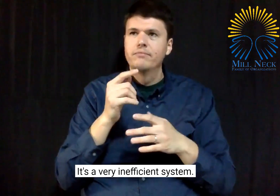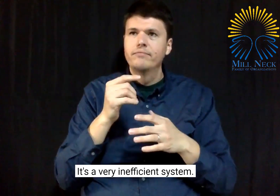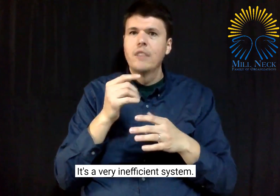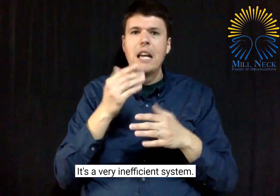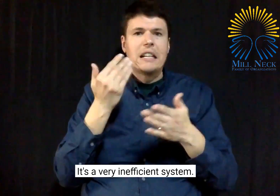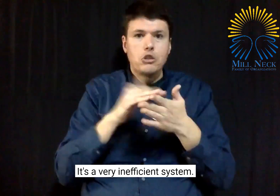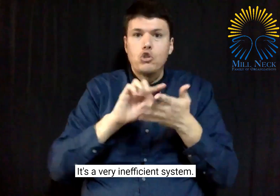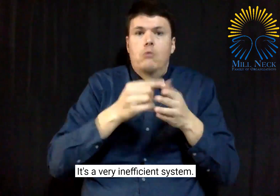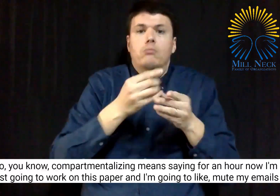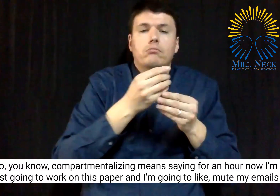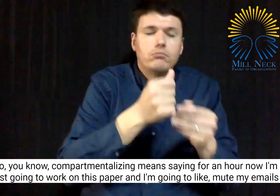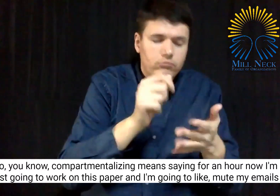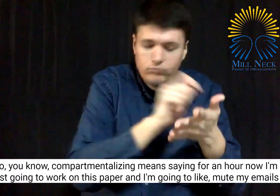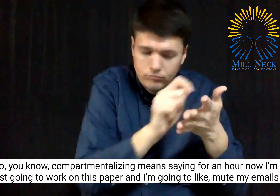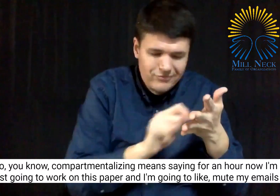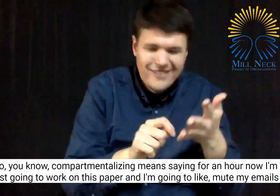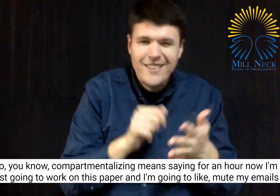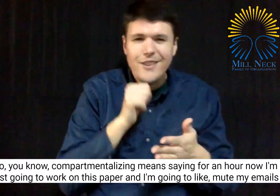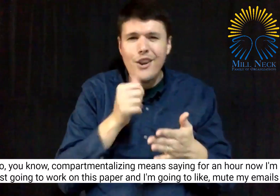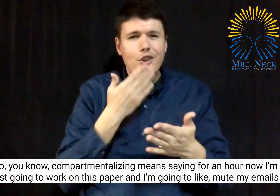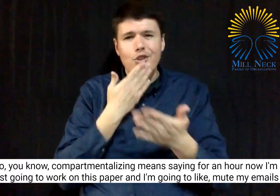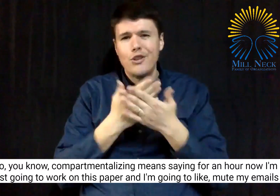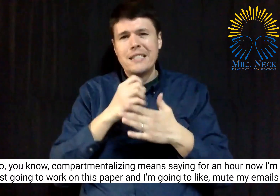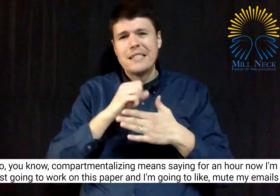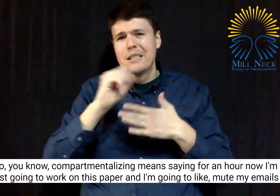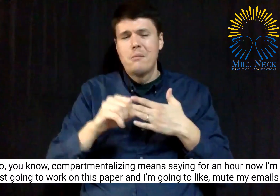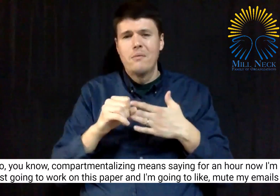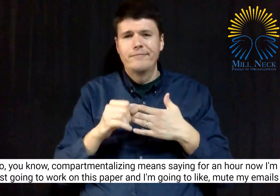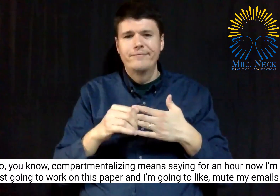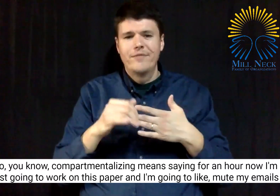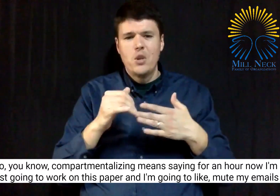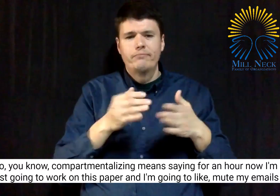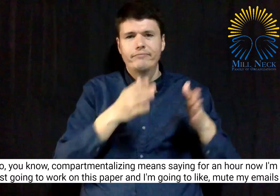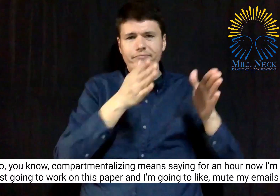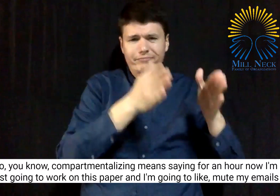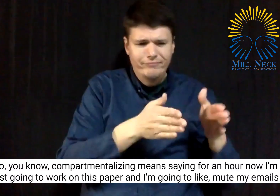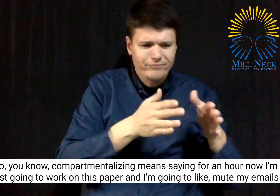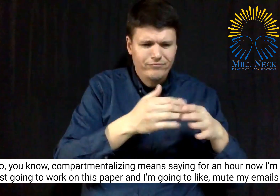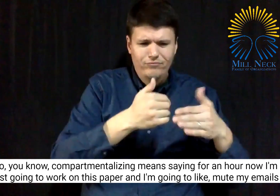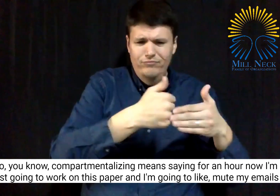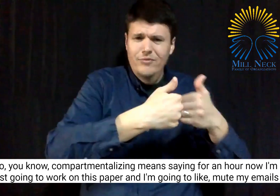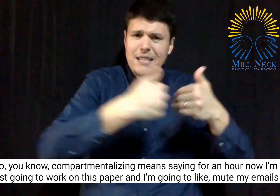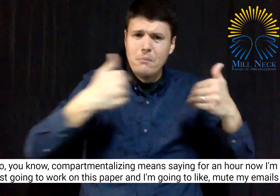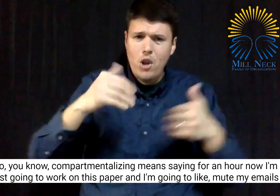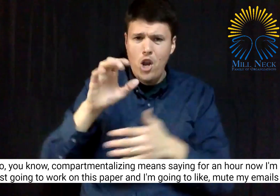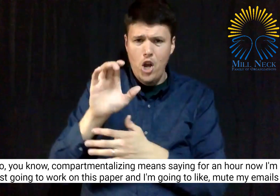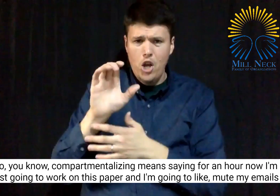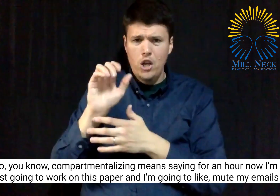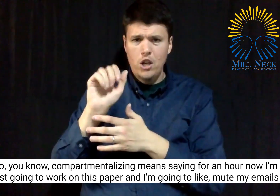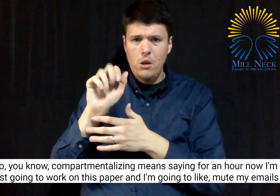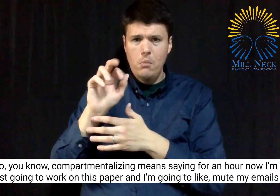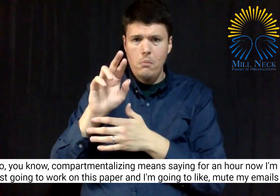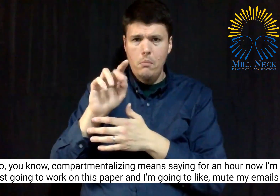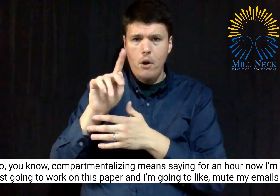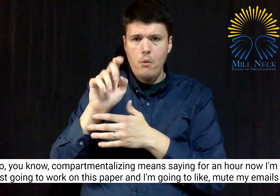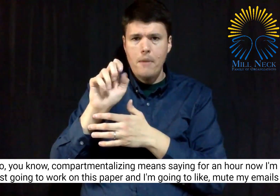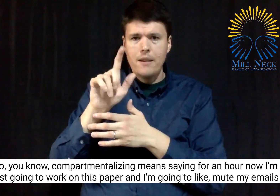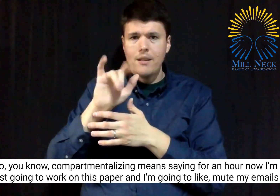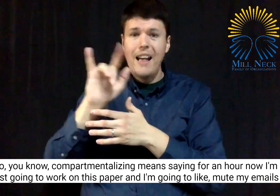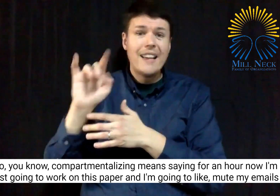inefficient system. So, compartmentalizing means saying for an hour now, I'm just going to work on this paper and I'm going to mute my emails